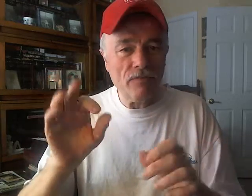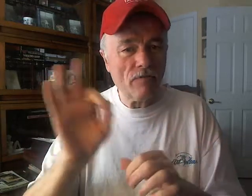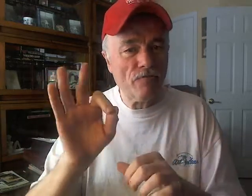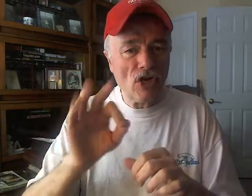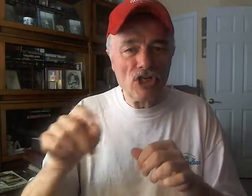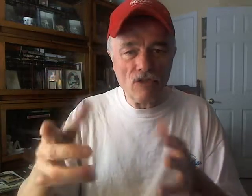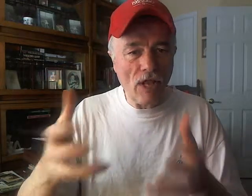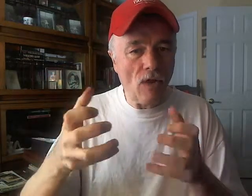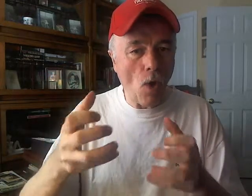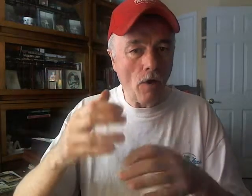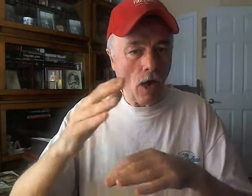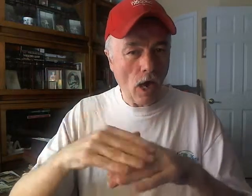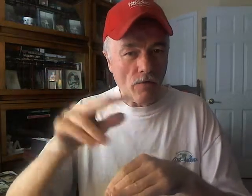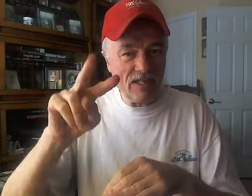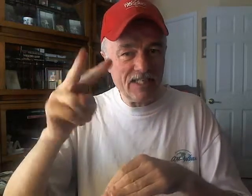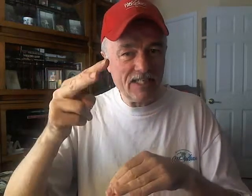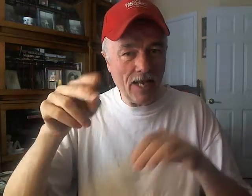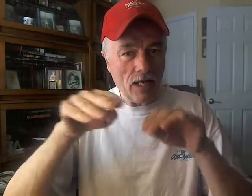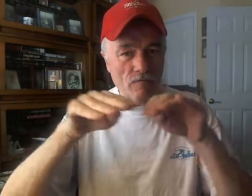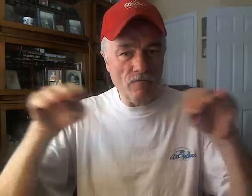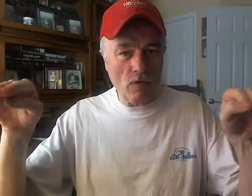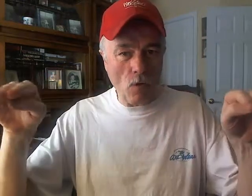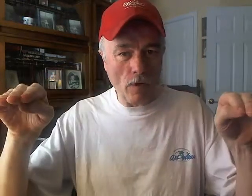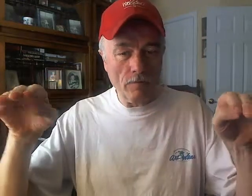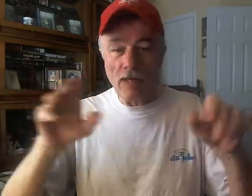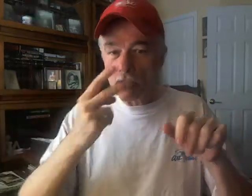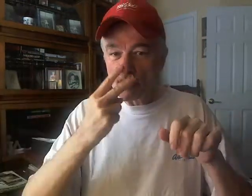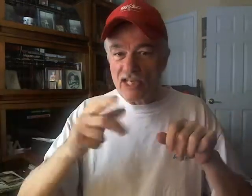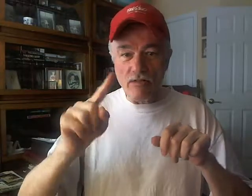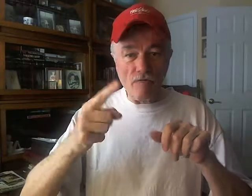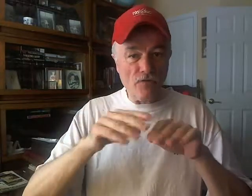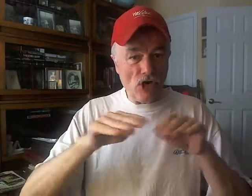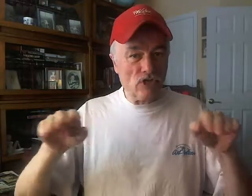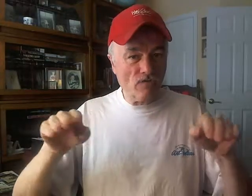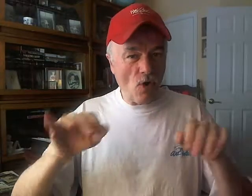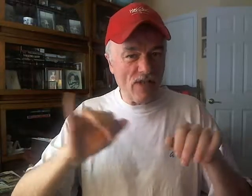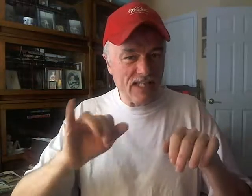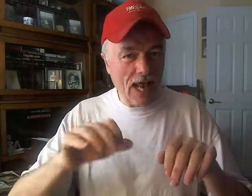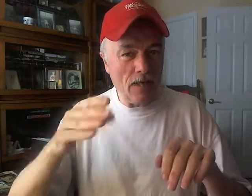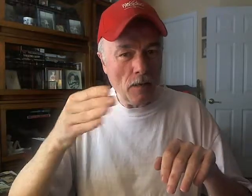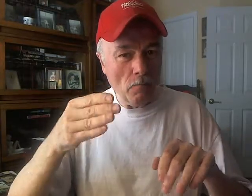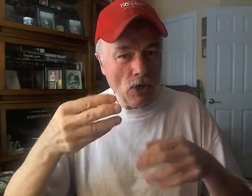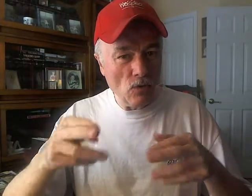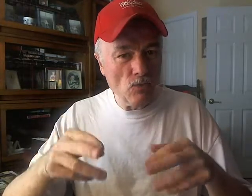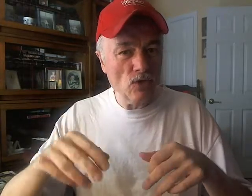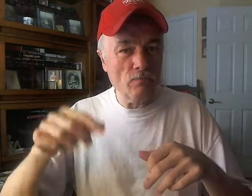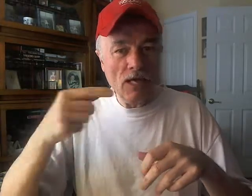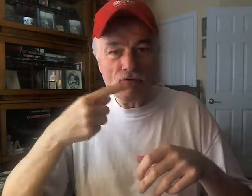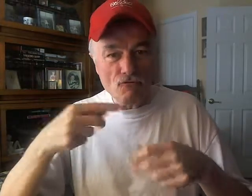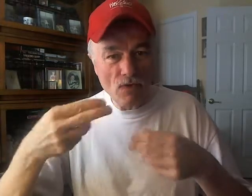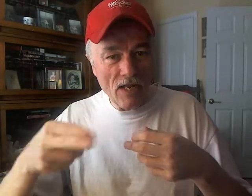the first thing while on the second floor. See, the first floor is not blooming,